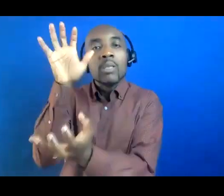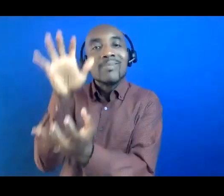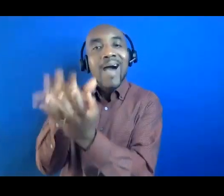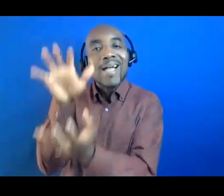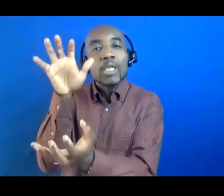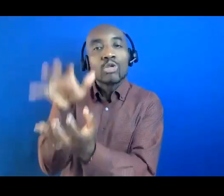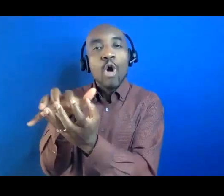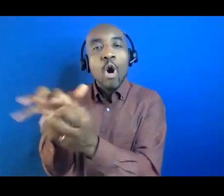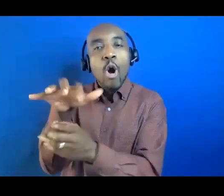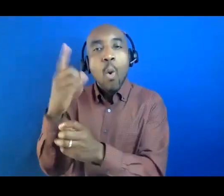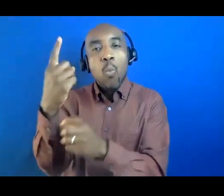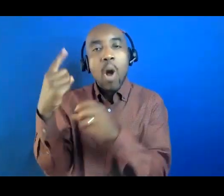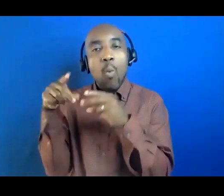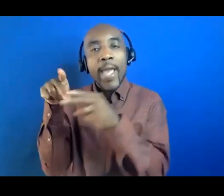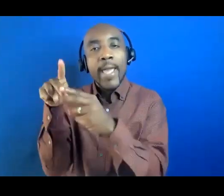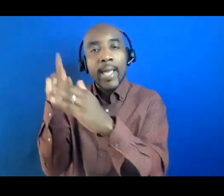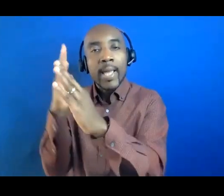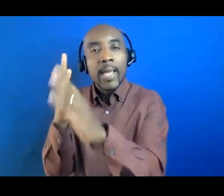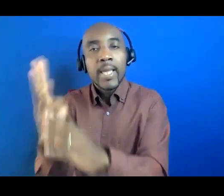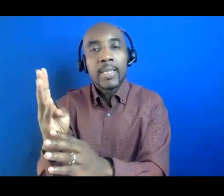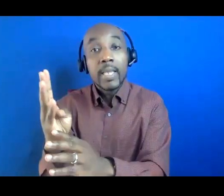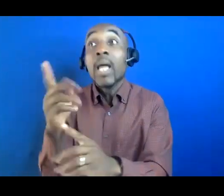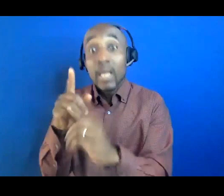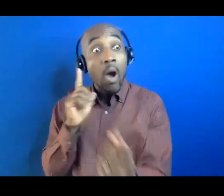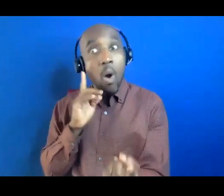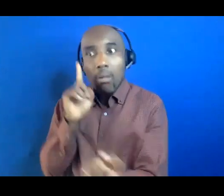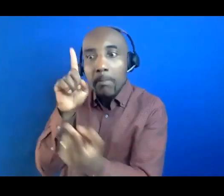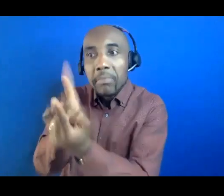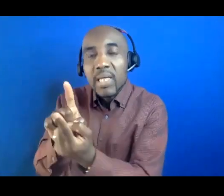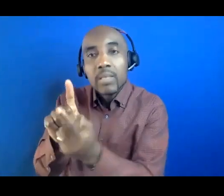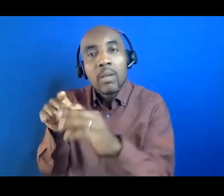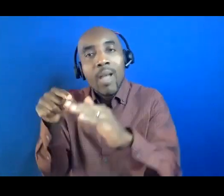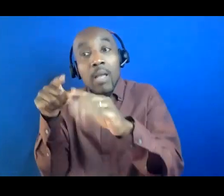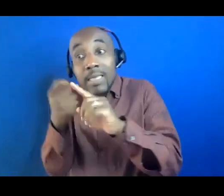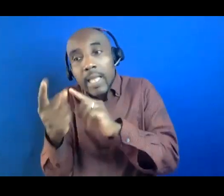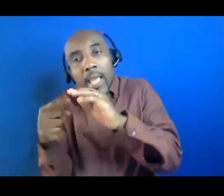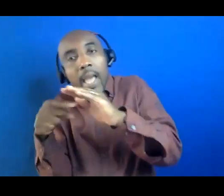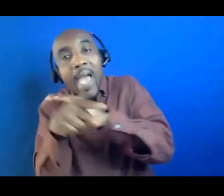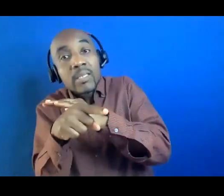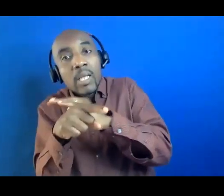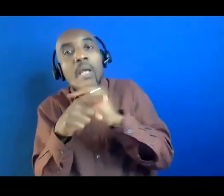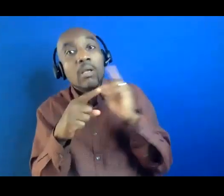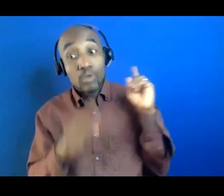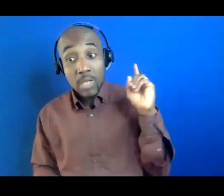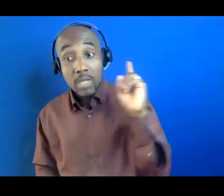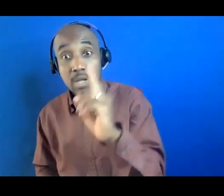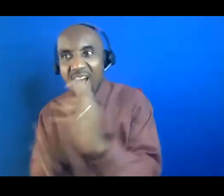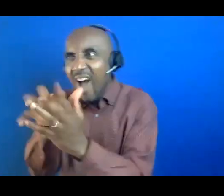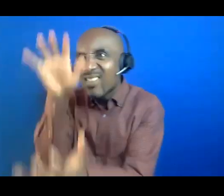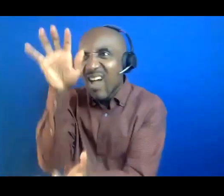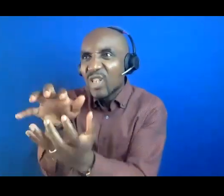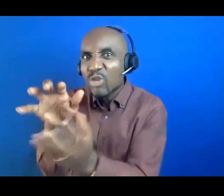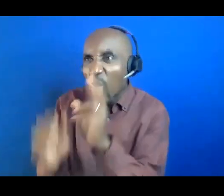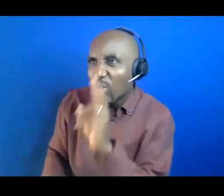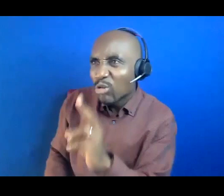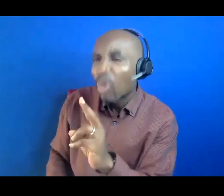one-way system. And so if you meet us by the exit, you can find us there. So I found the dinosaur bit